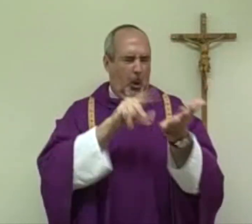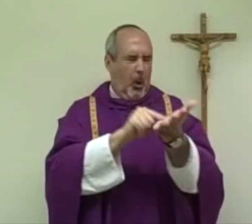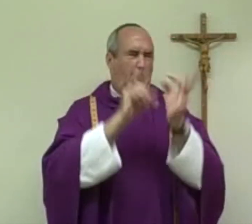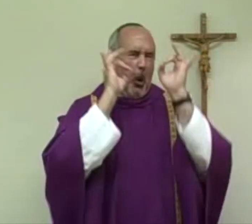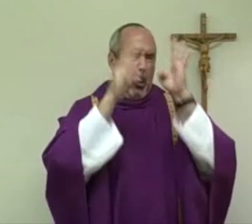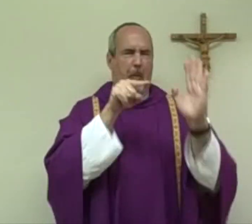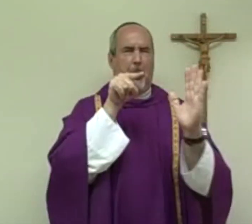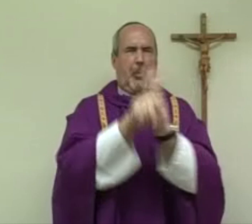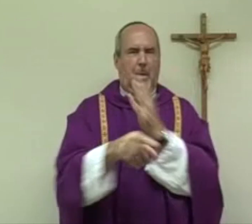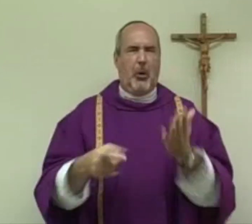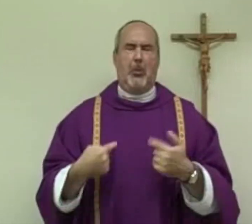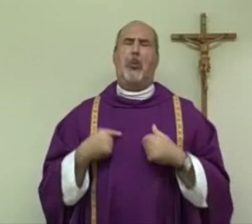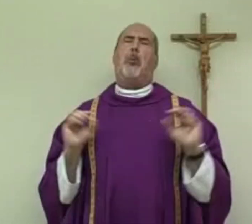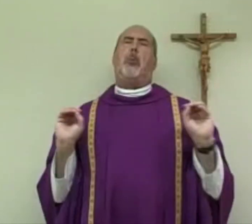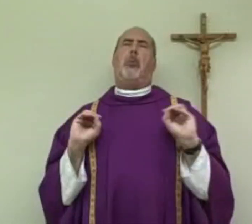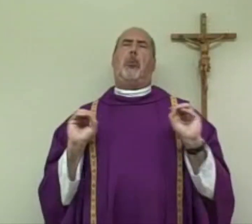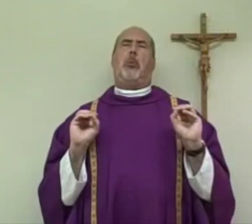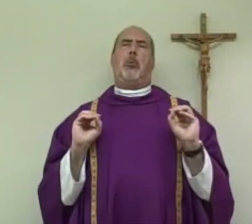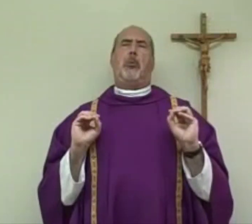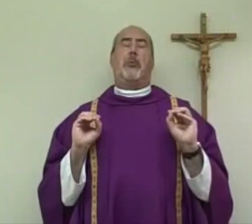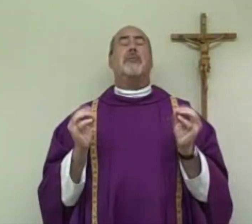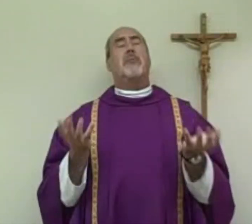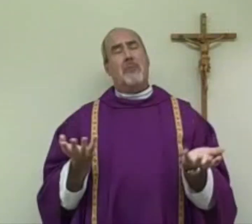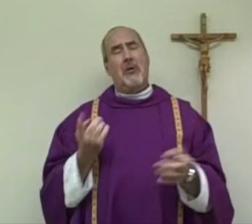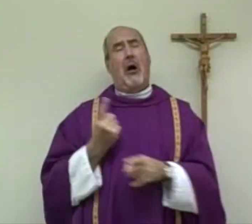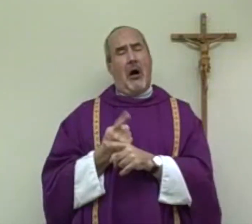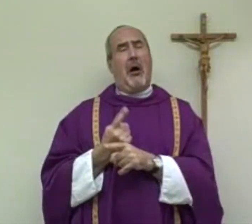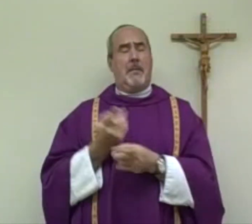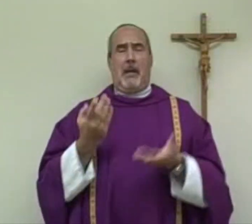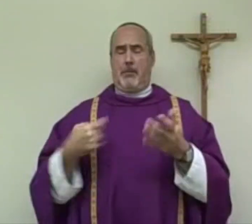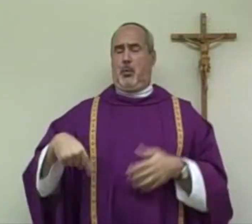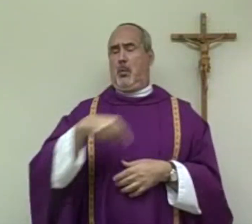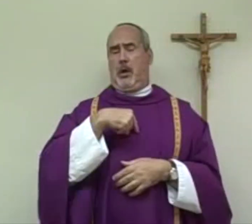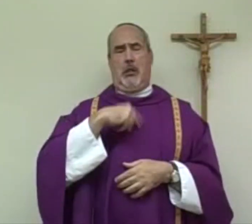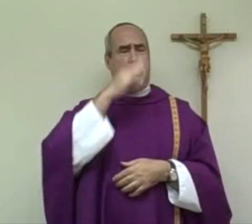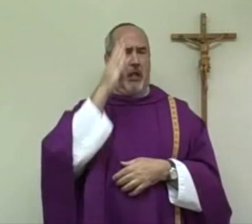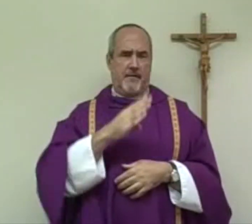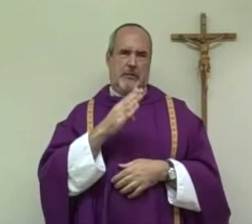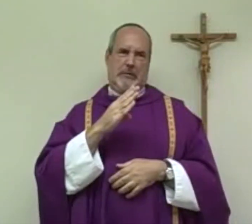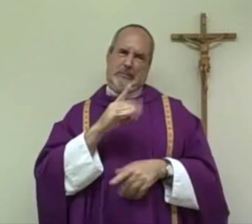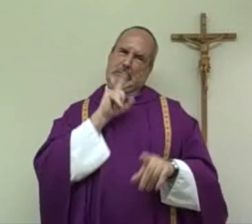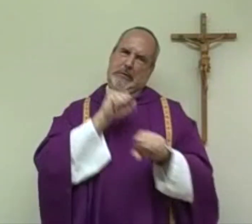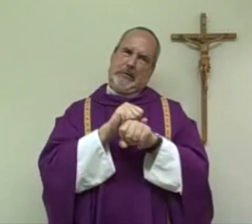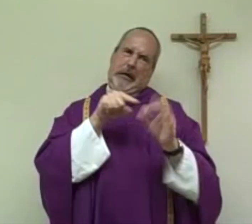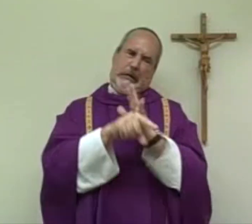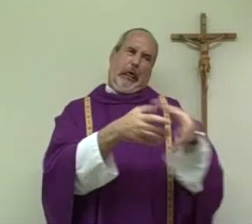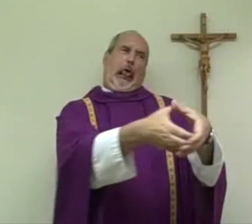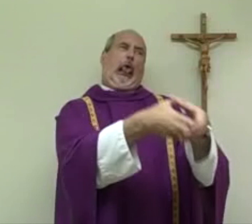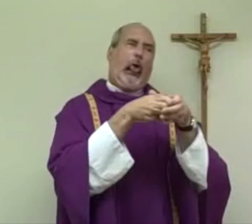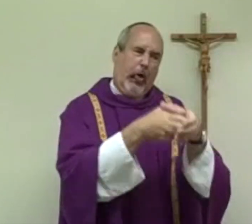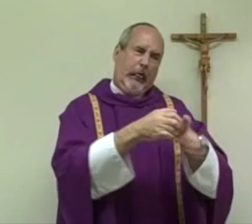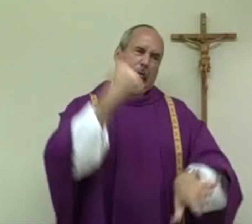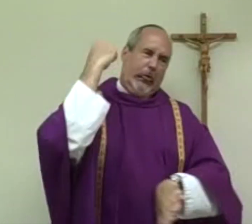murder. Like those people, they're awful. They're killing people. They're just awful people. Well, that might be true that we never may